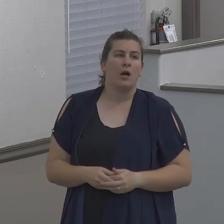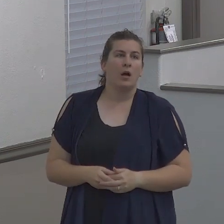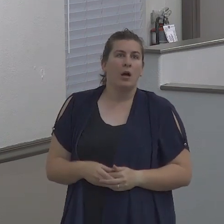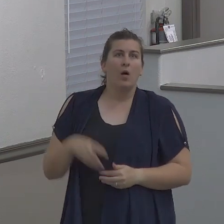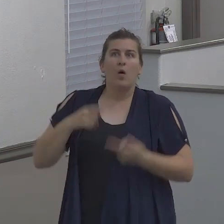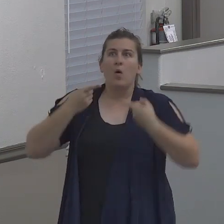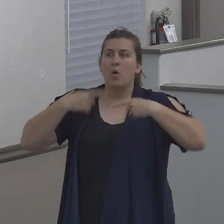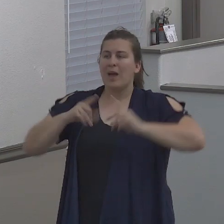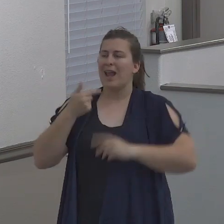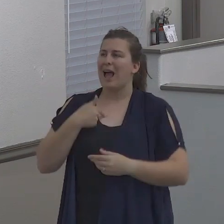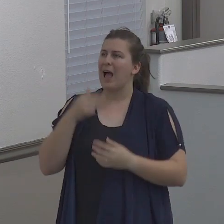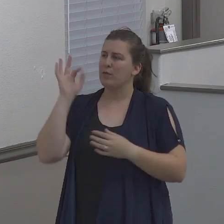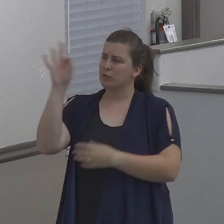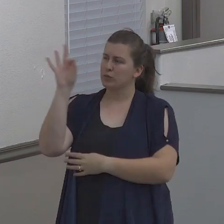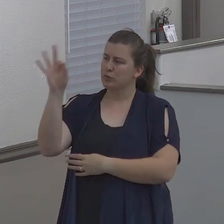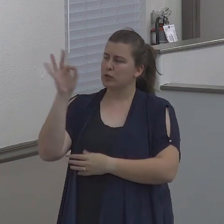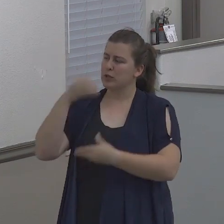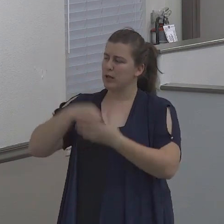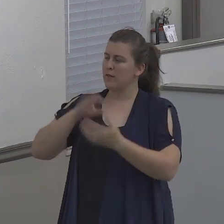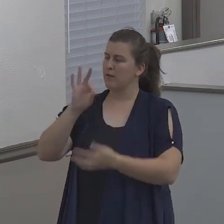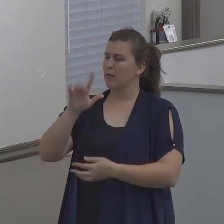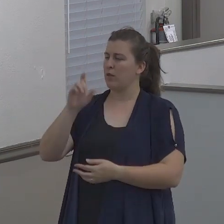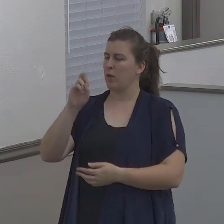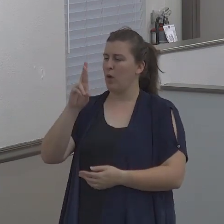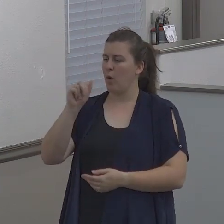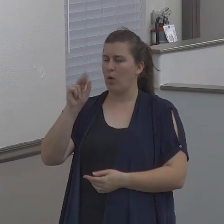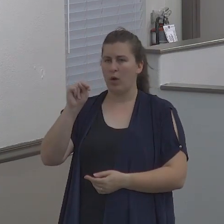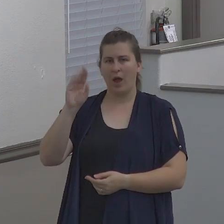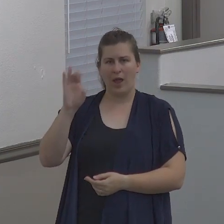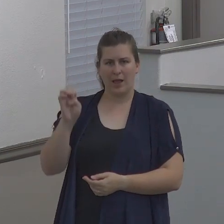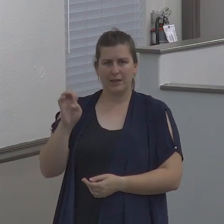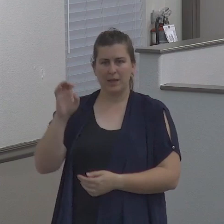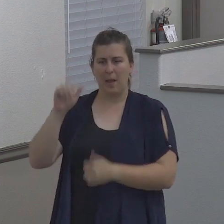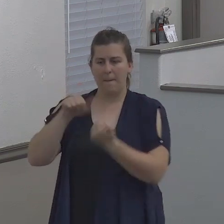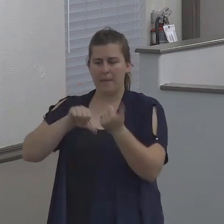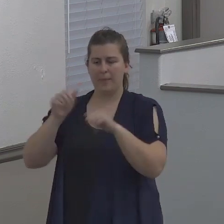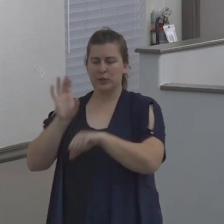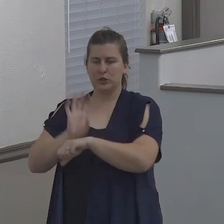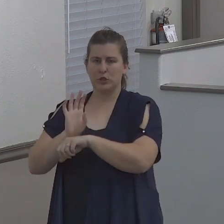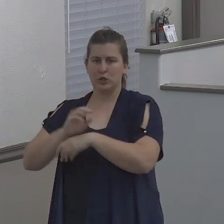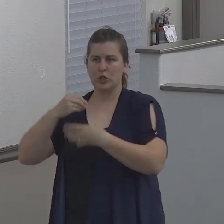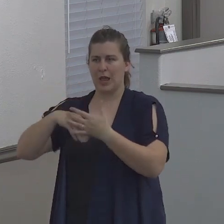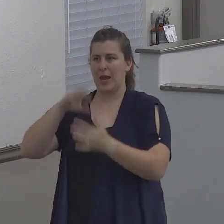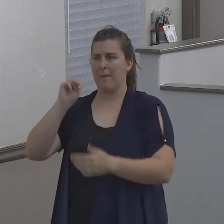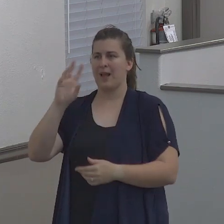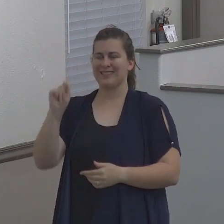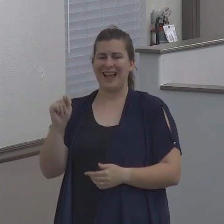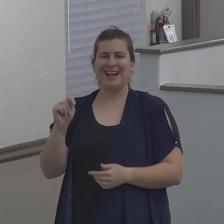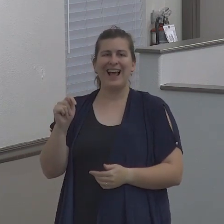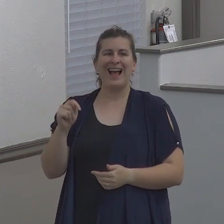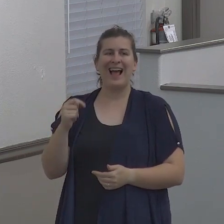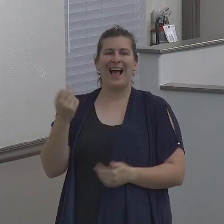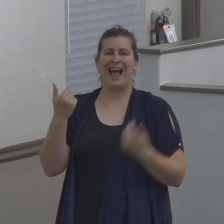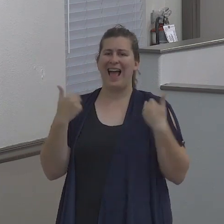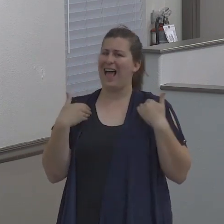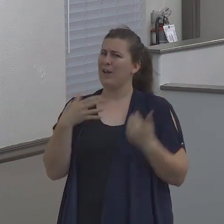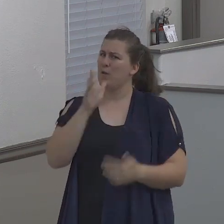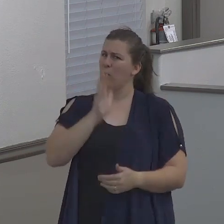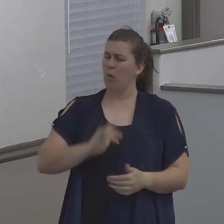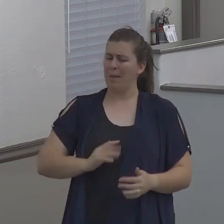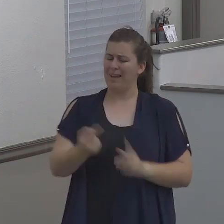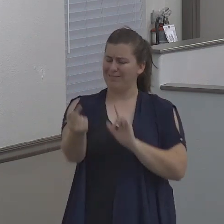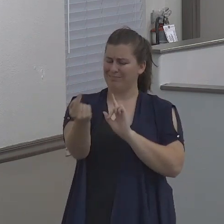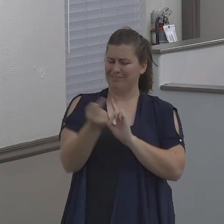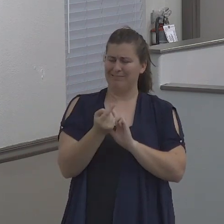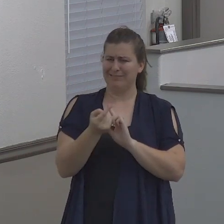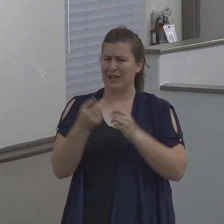there, Pastor Lowen, I had a lady, if I called her name, you'd remember her. She came into the